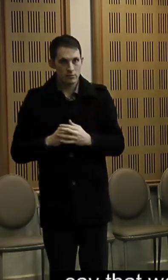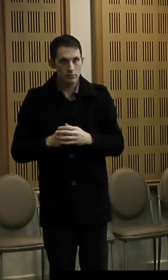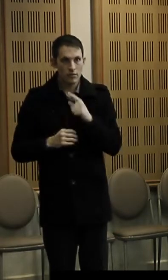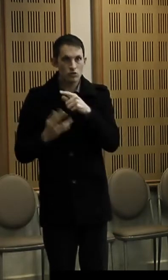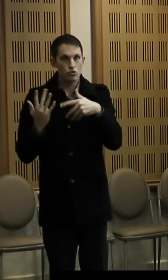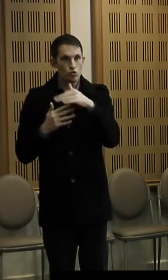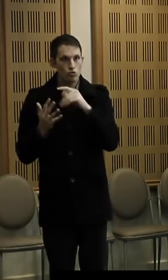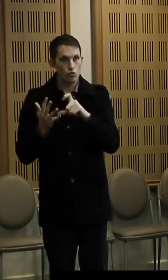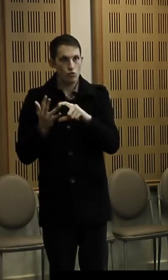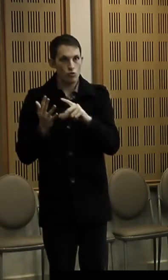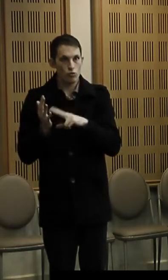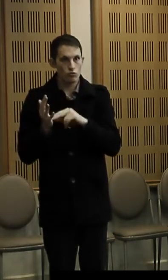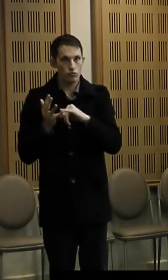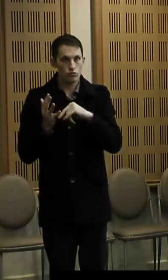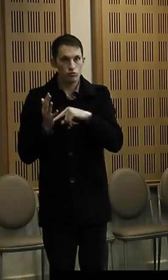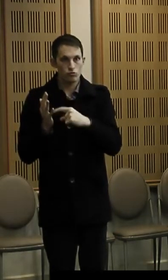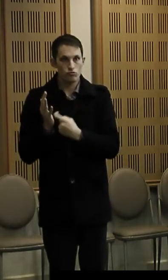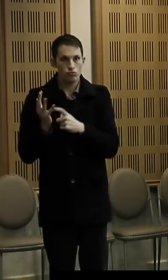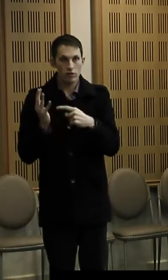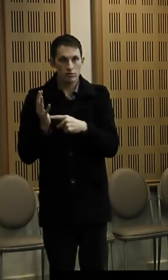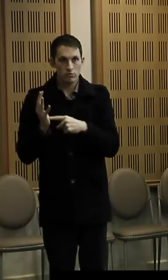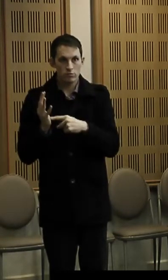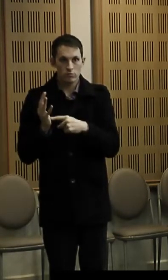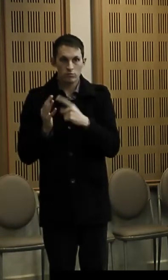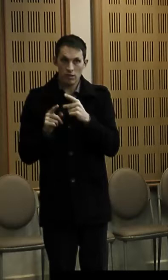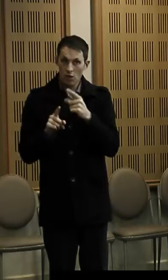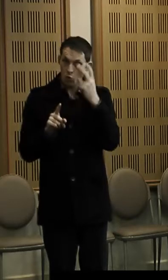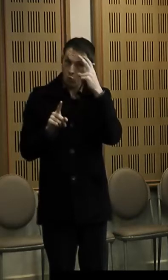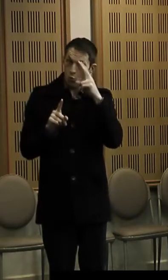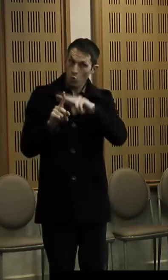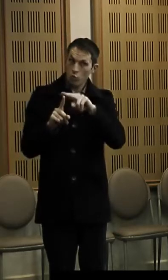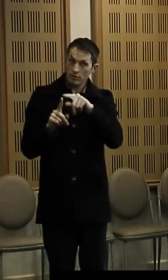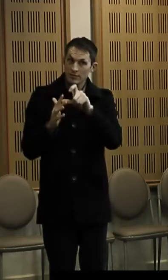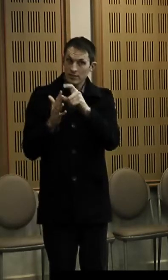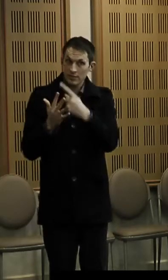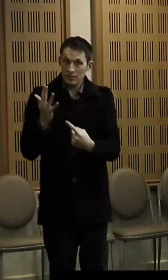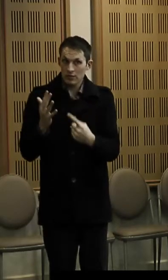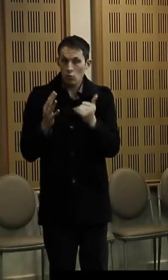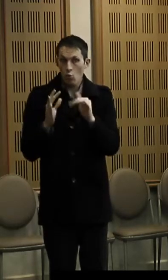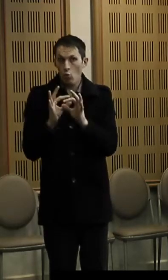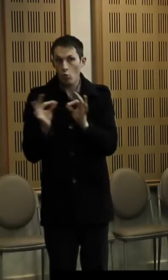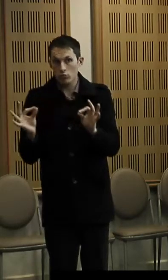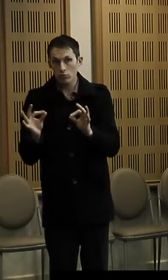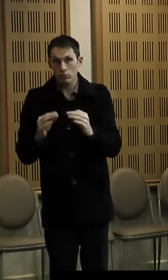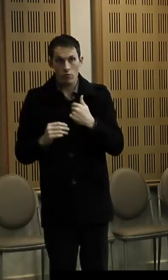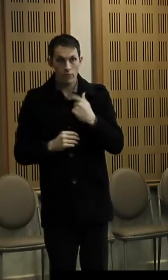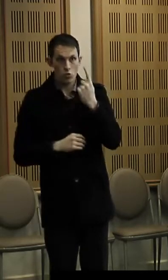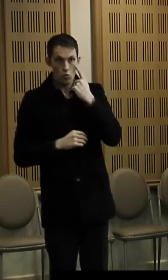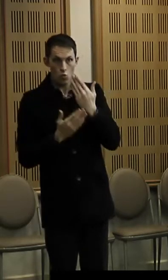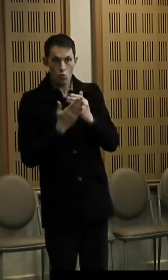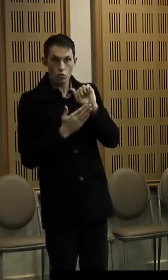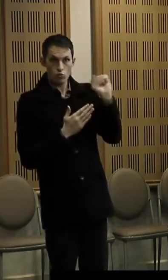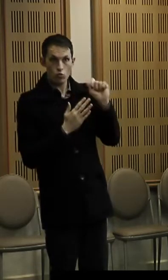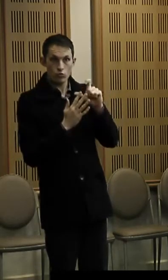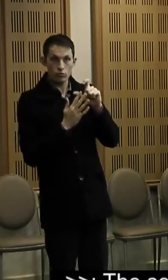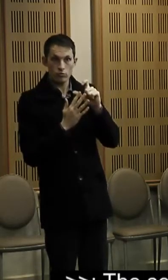construct, then do you call it a disability or not? So is that a disability? And I just noticed on your disability